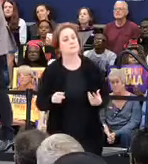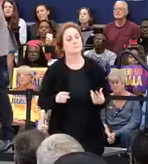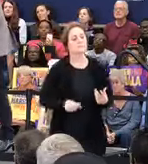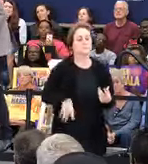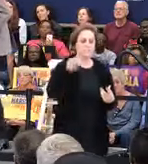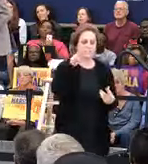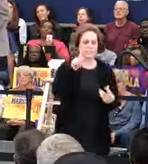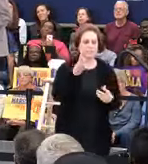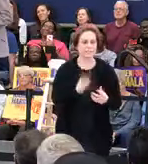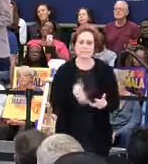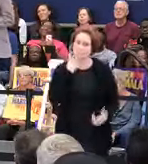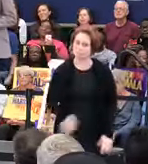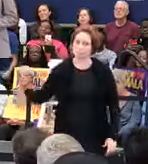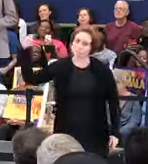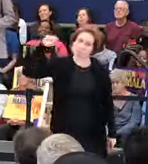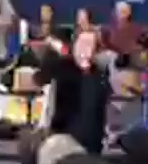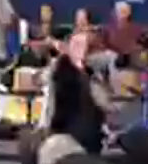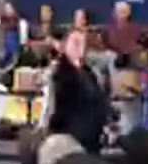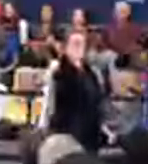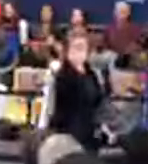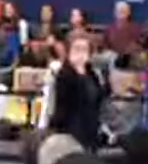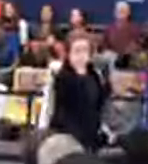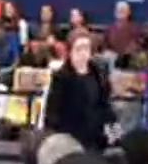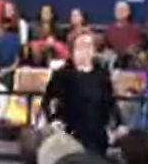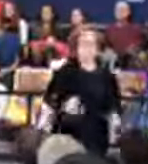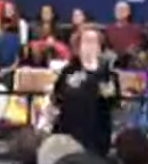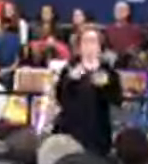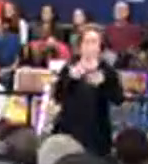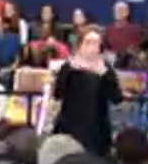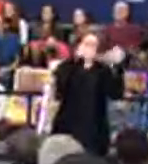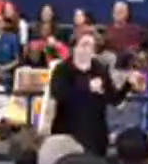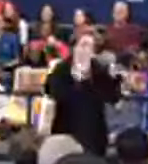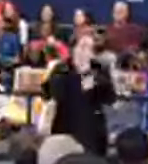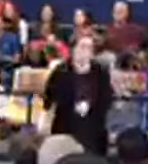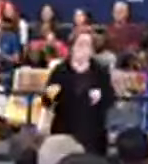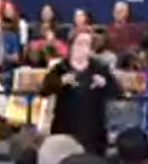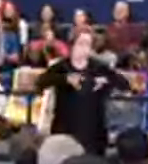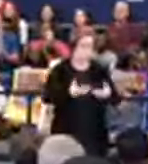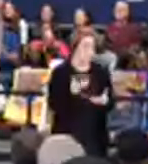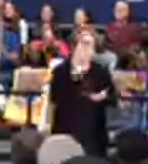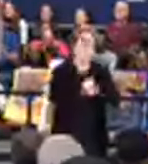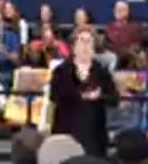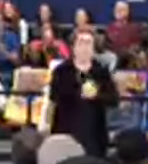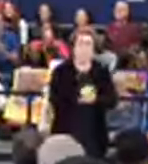called a television, going through individual and group therapy about it all.